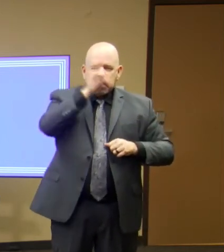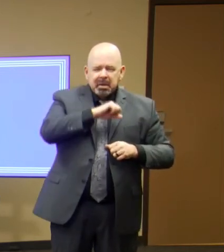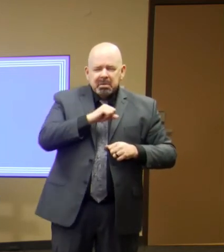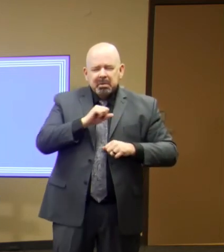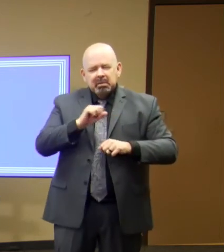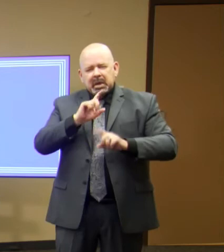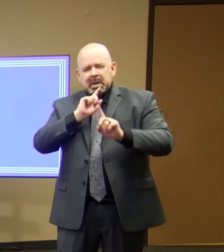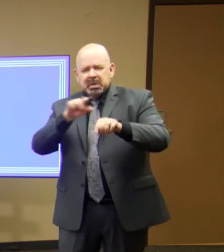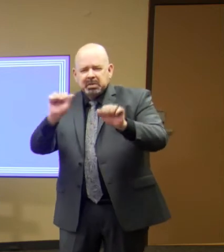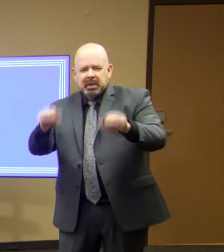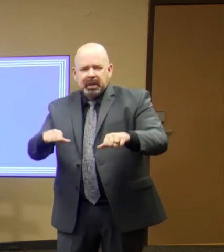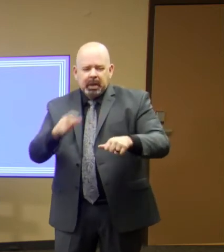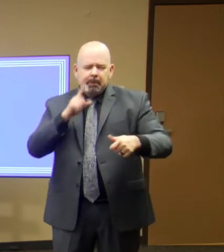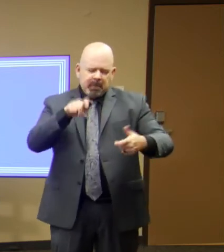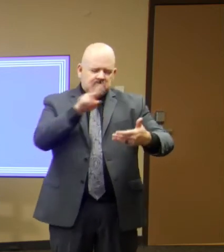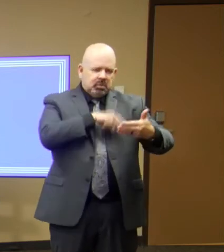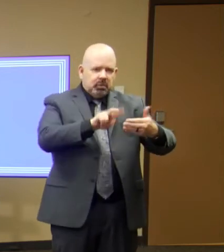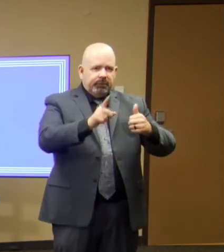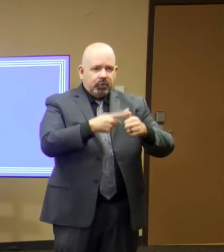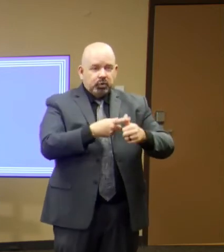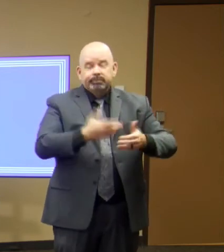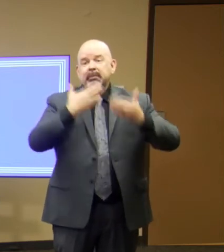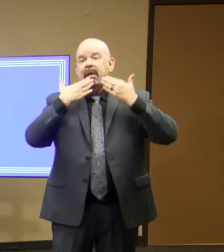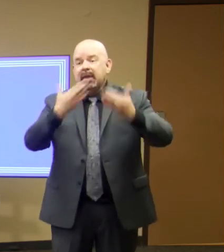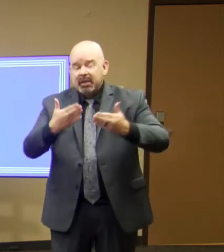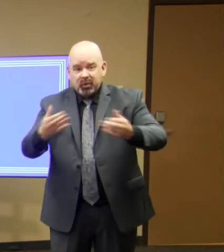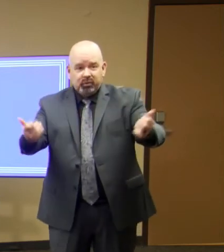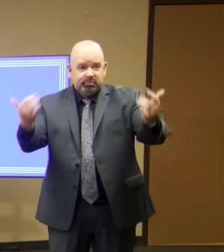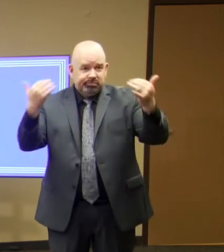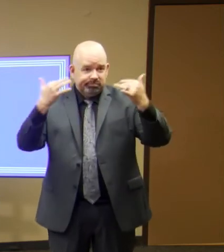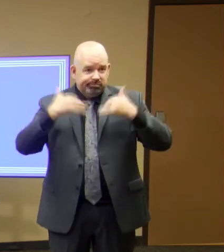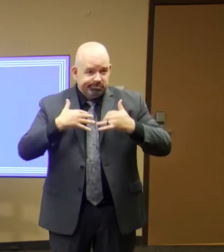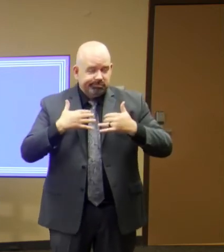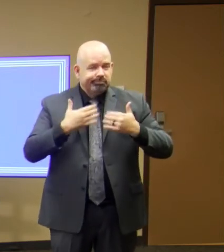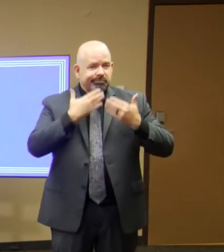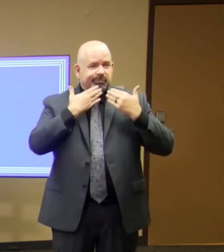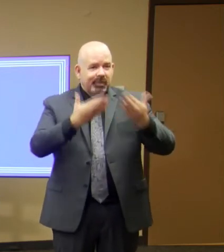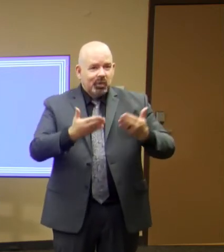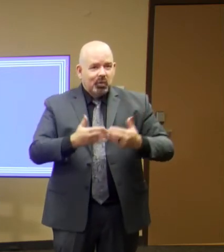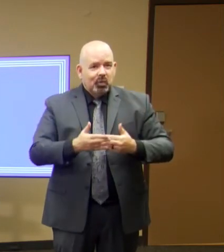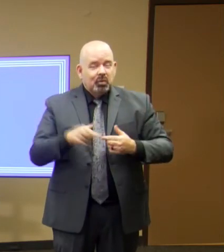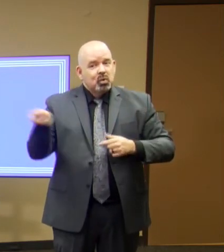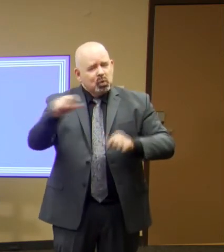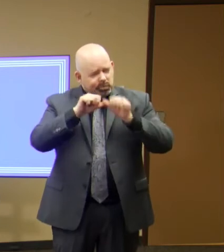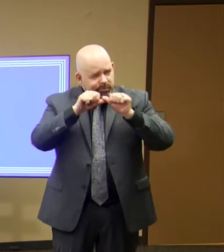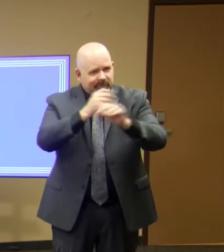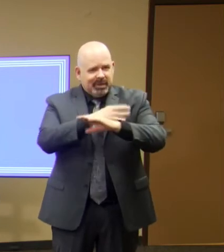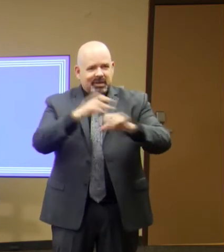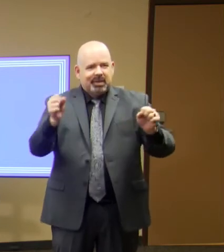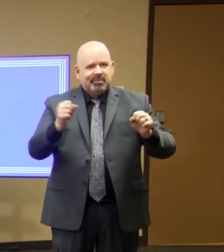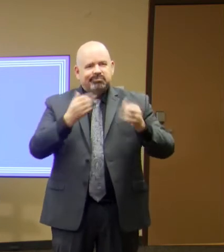So thank you all. Please be safe out there, and thank you for all that you do.